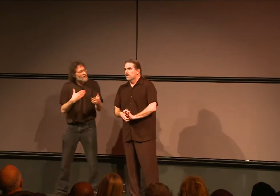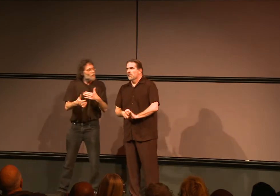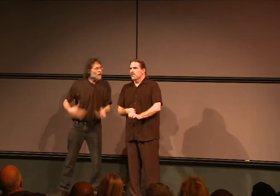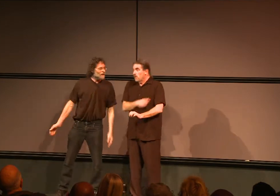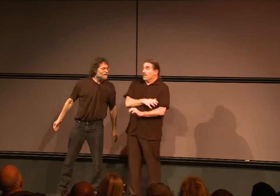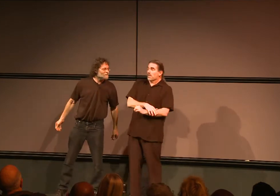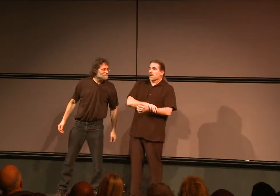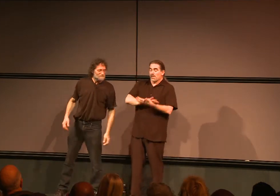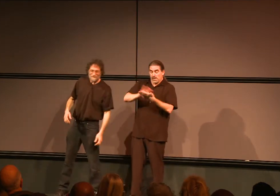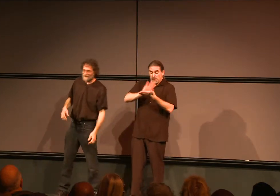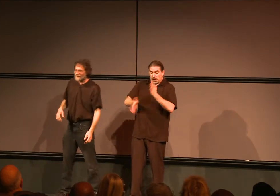Anyway,